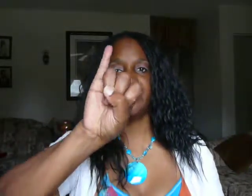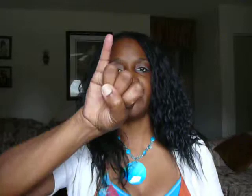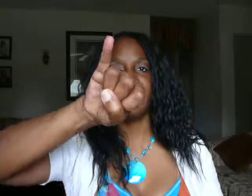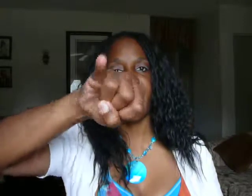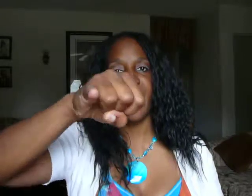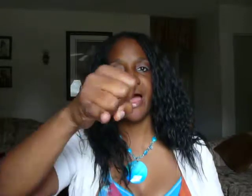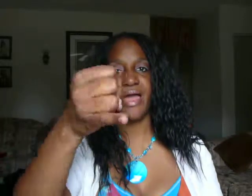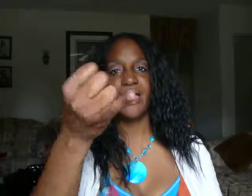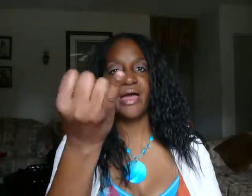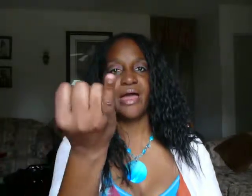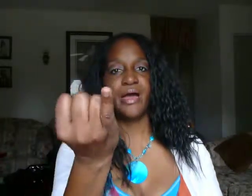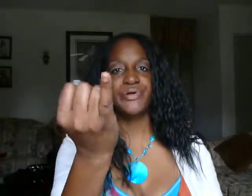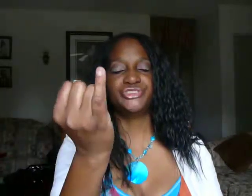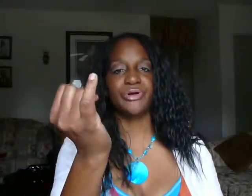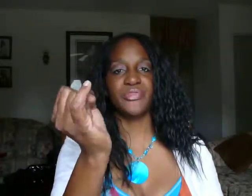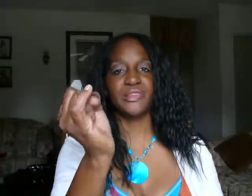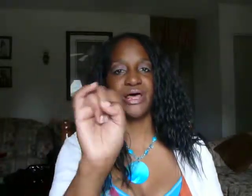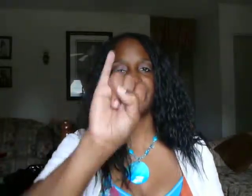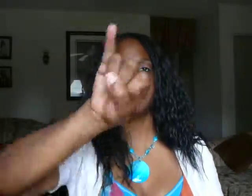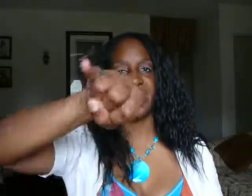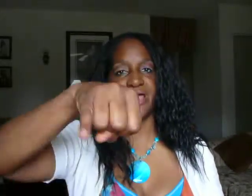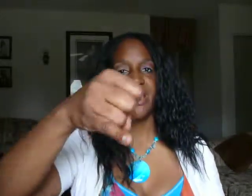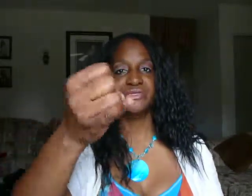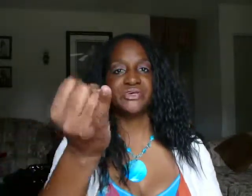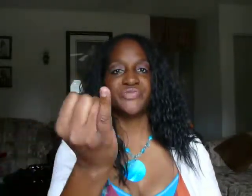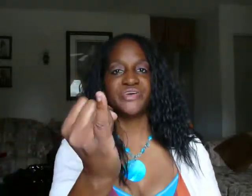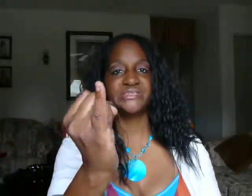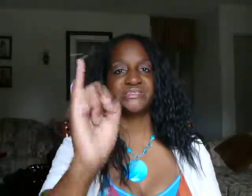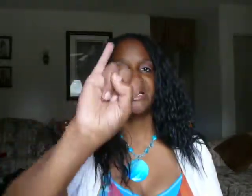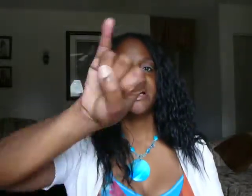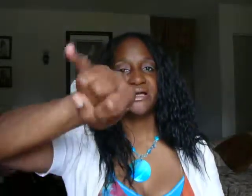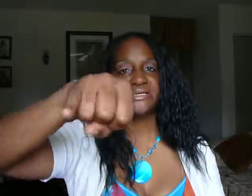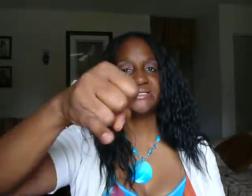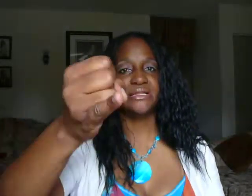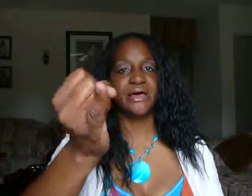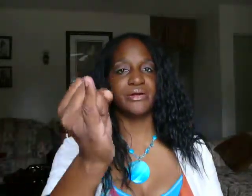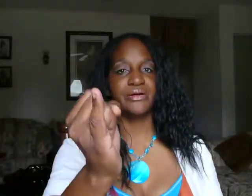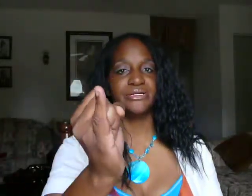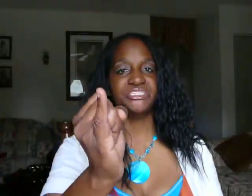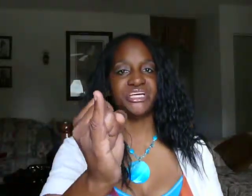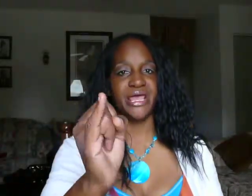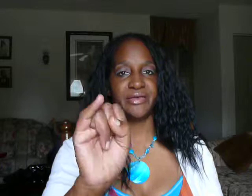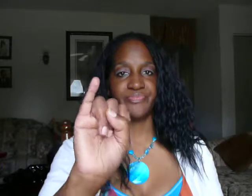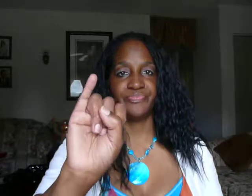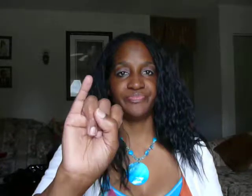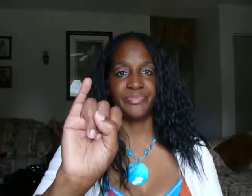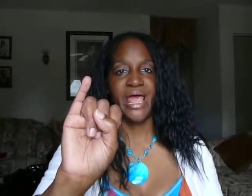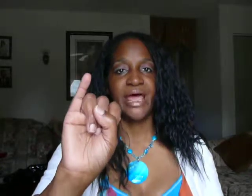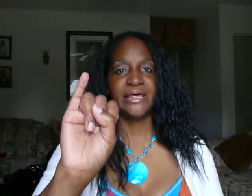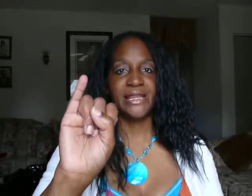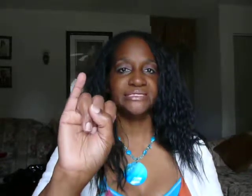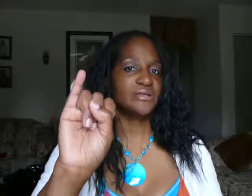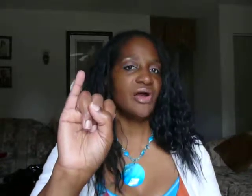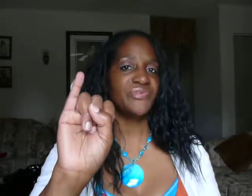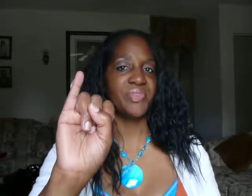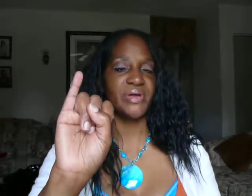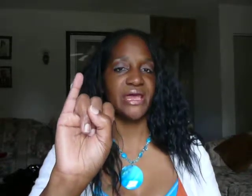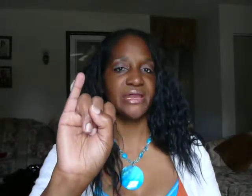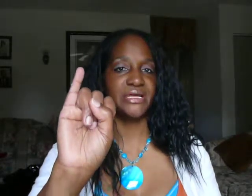letter I, and we draw the letter J. So this is the letter J. Now let's start from the beginning and